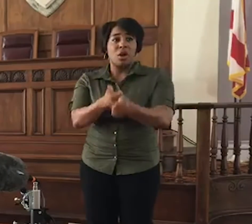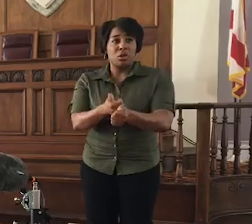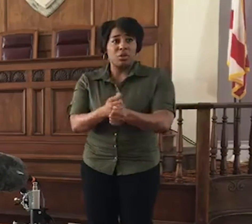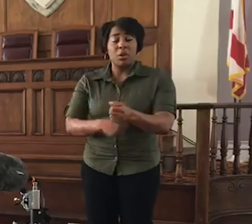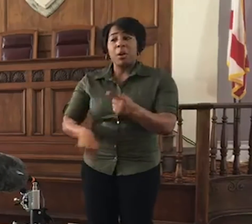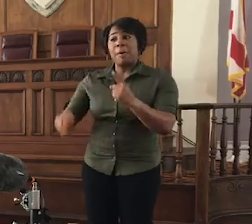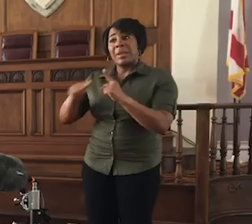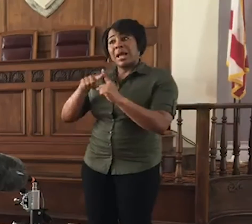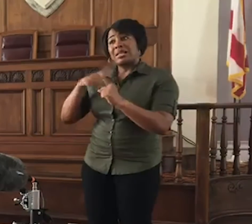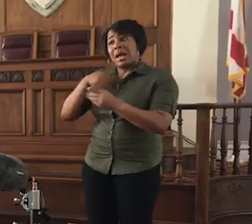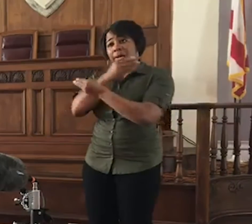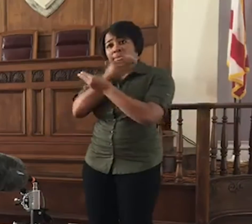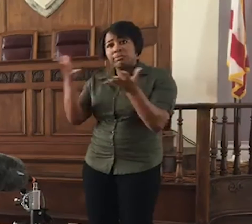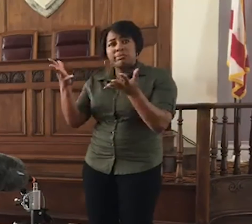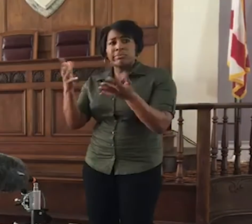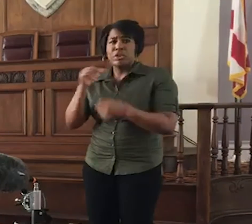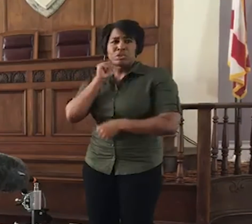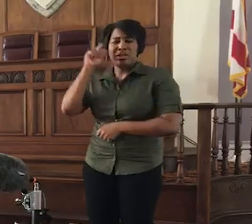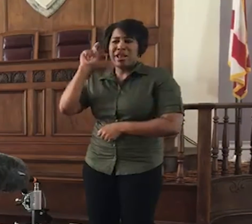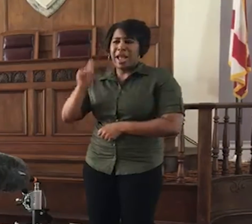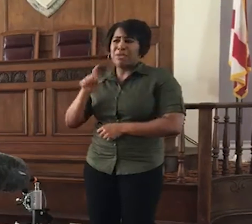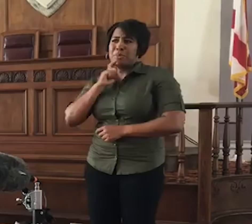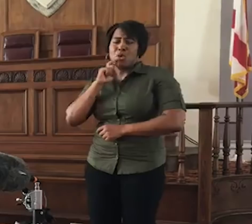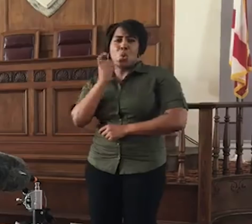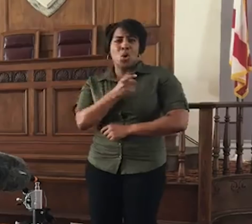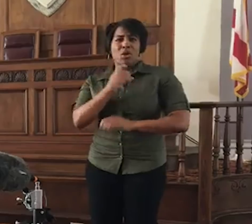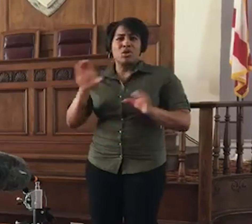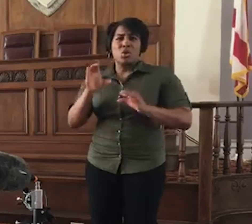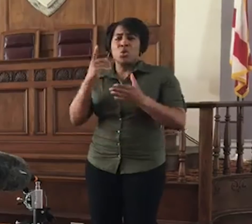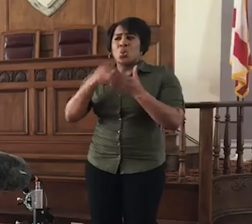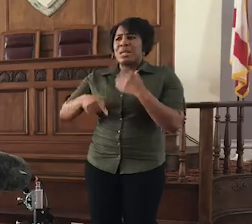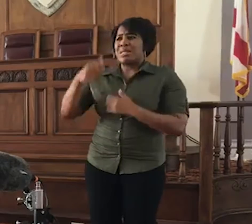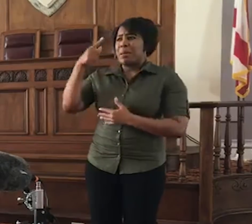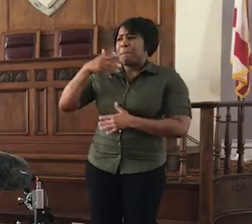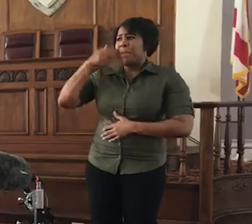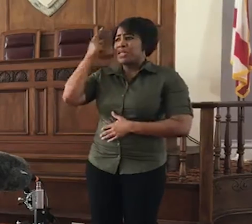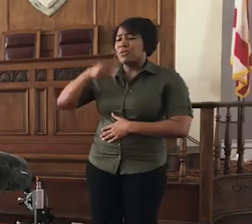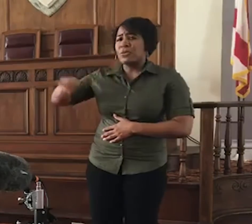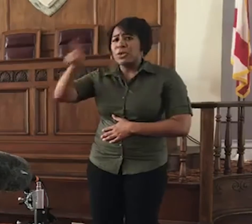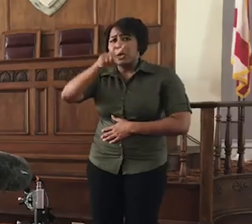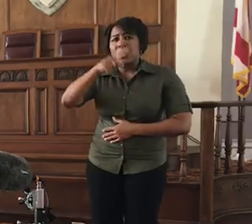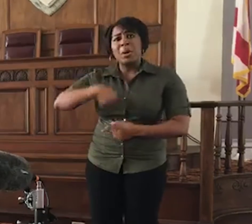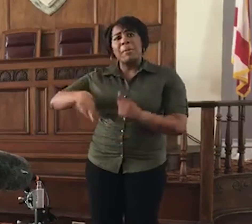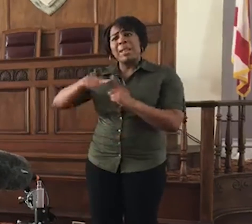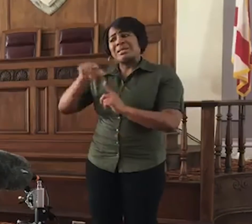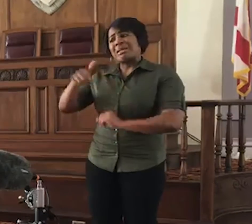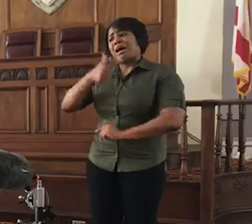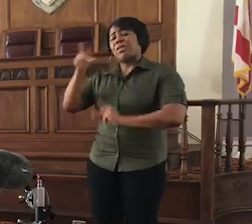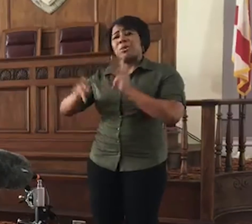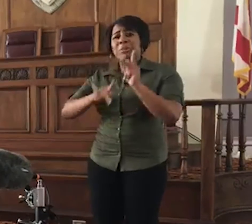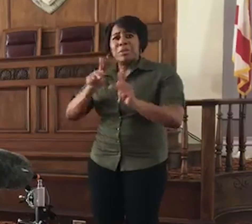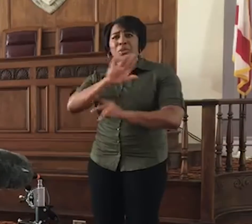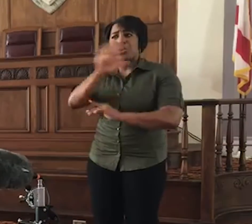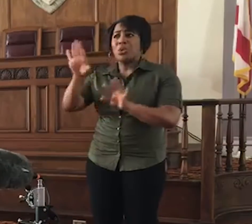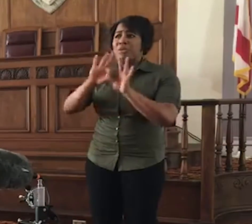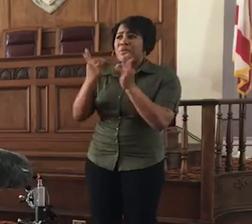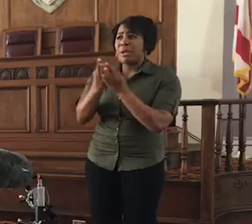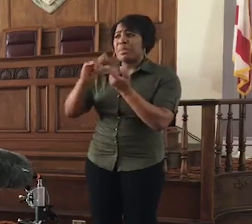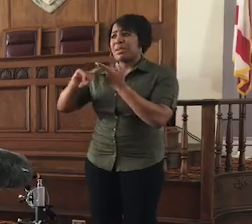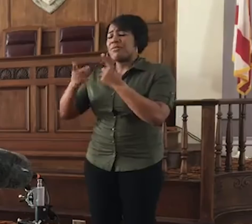be ordered to do what is in your own best interest and in the best interest of those you know and